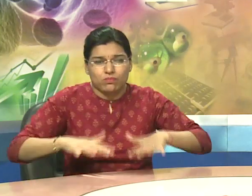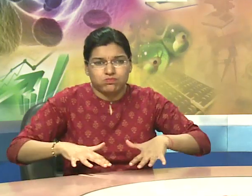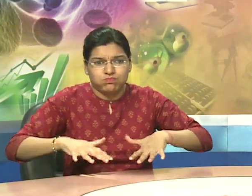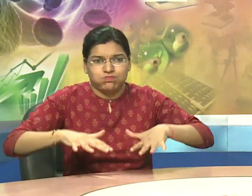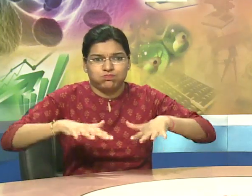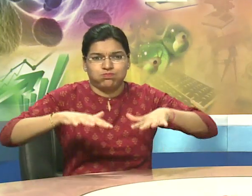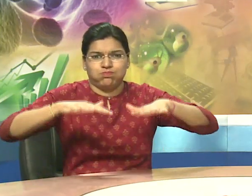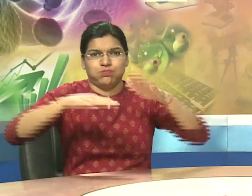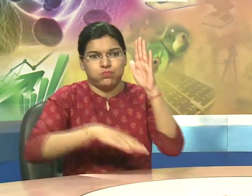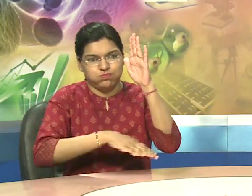19.